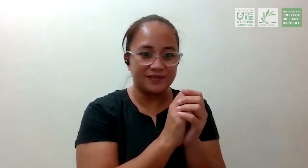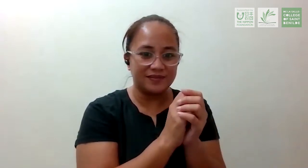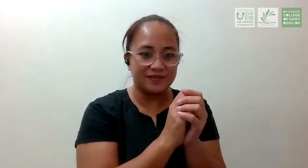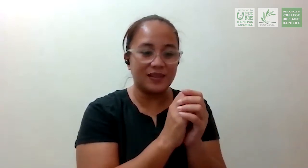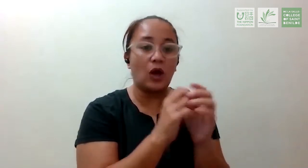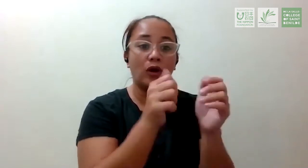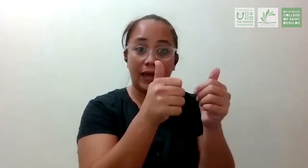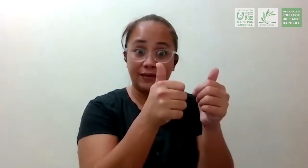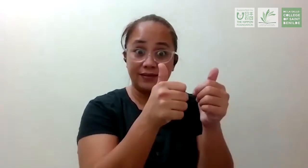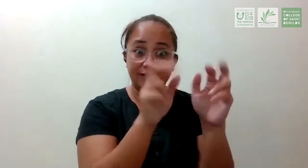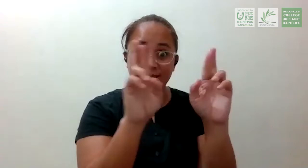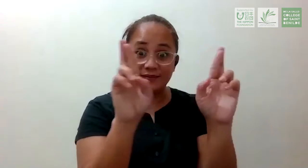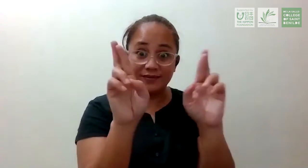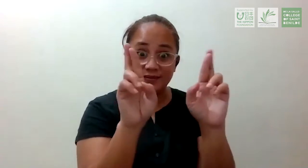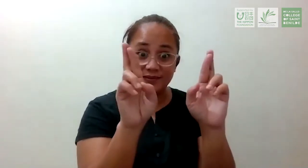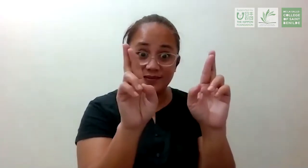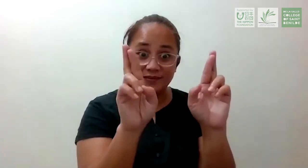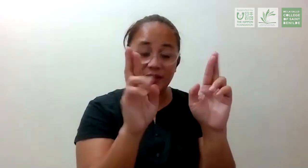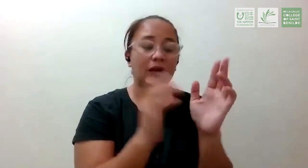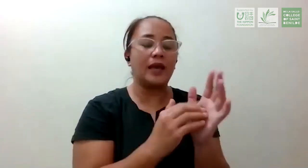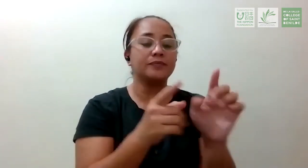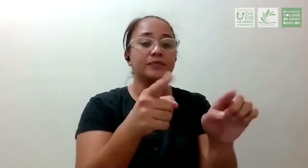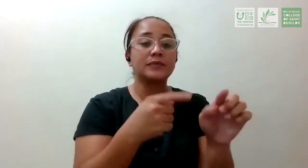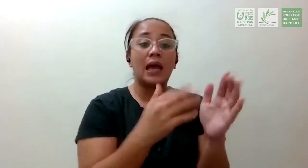Go ahead, Miss Ember.